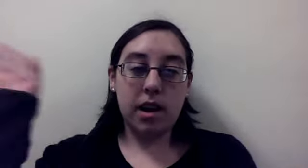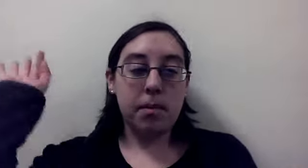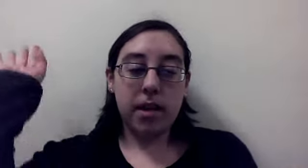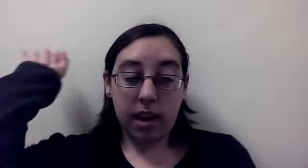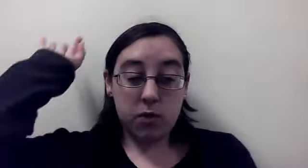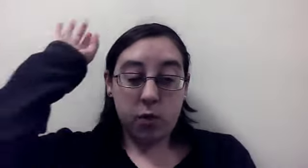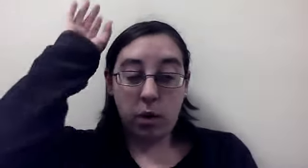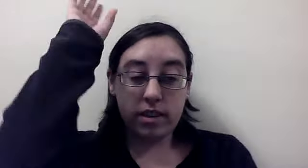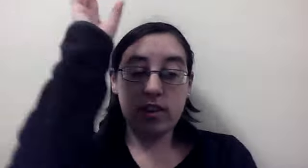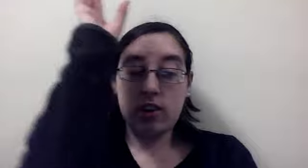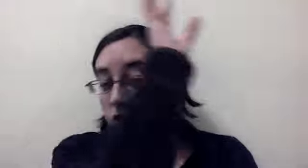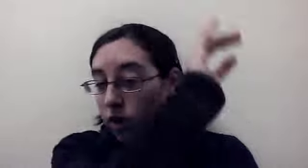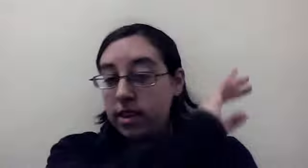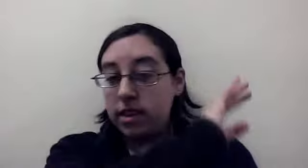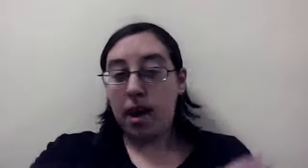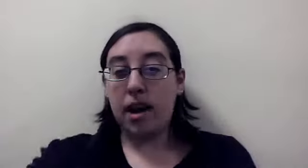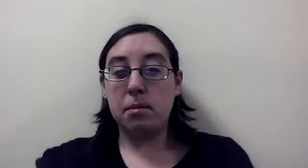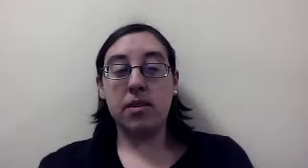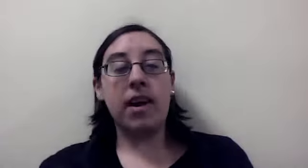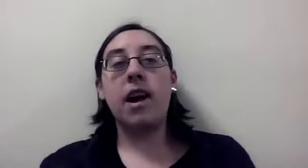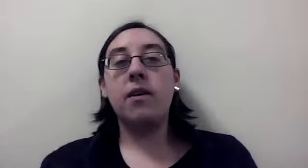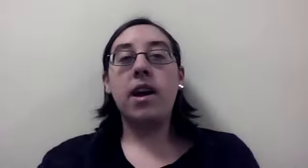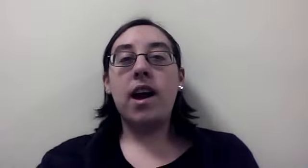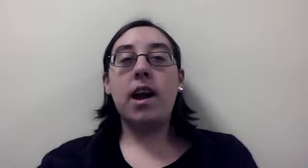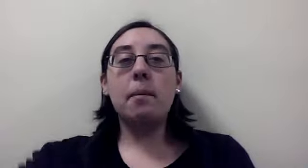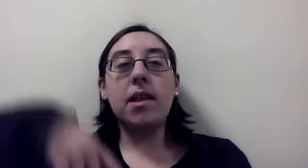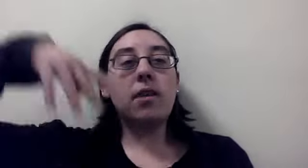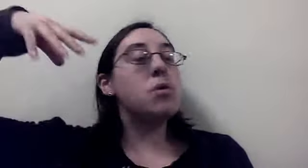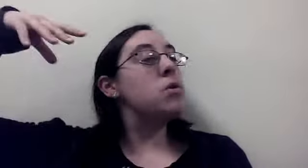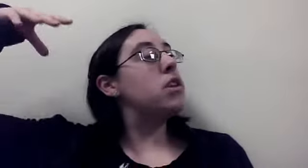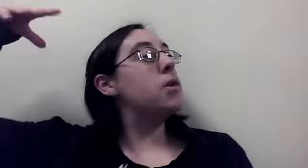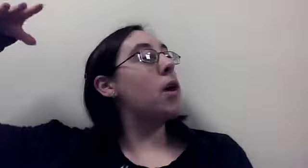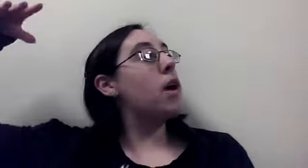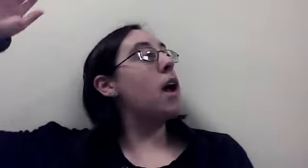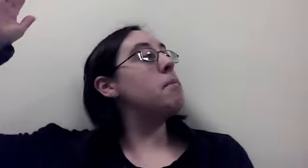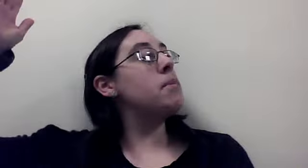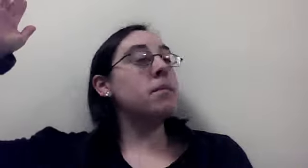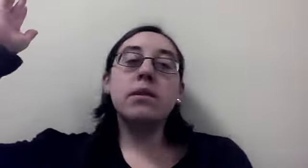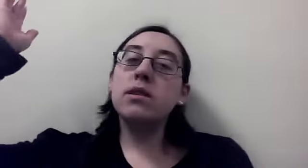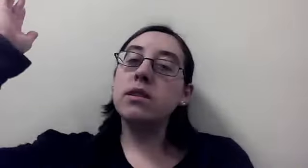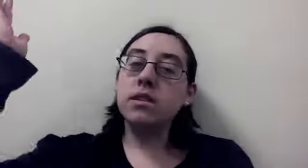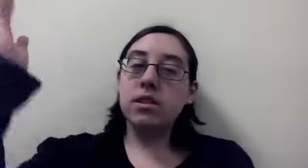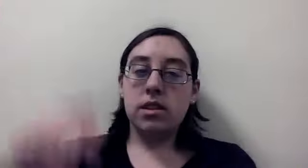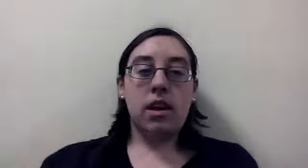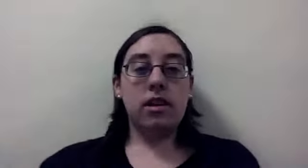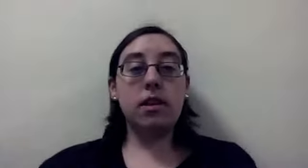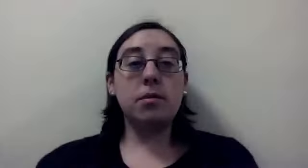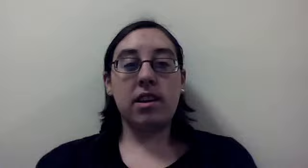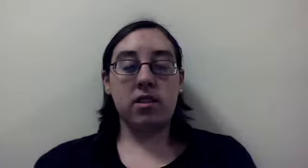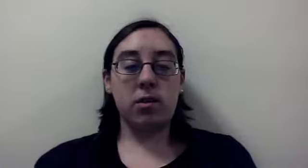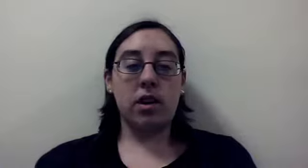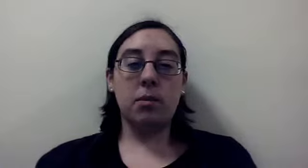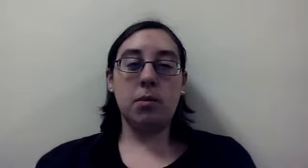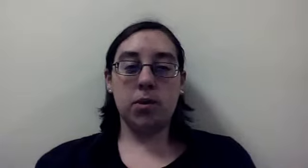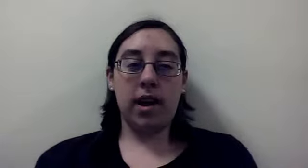be like forest and trees behind me right now. And I'd be like, ooh, look at where I am. Someday soon, I will do an